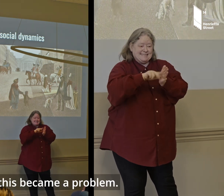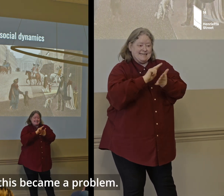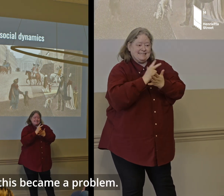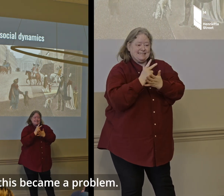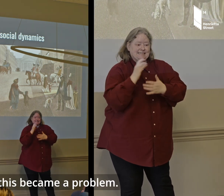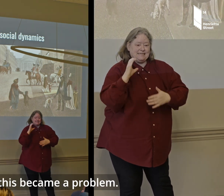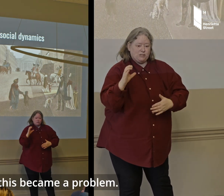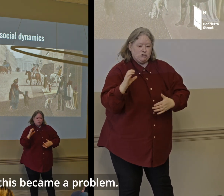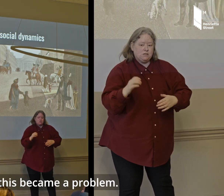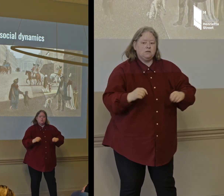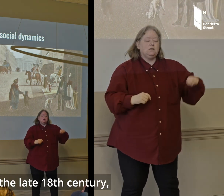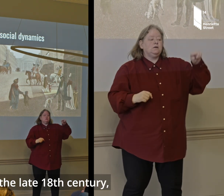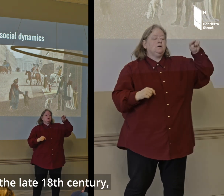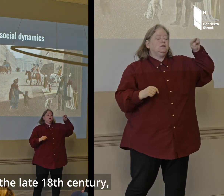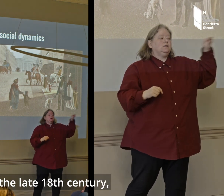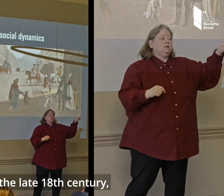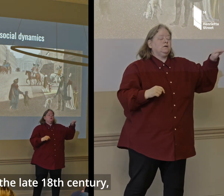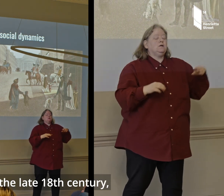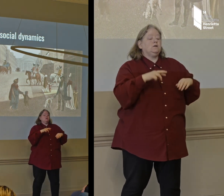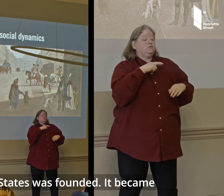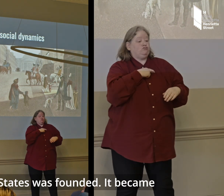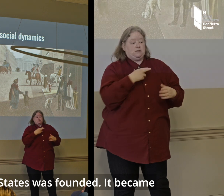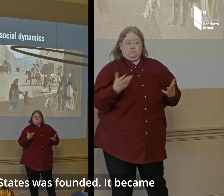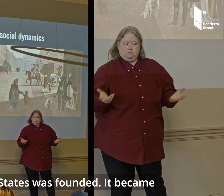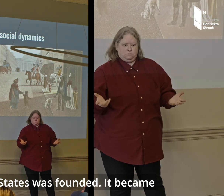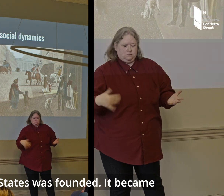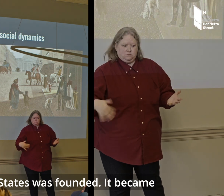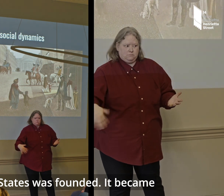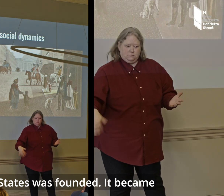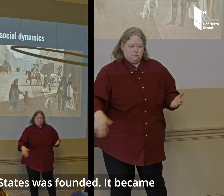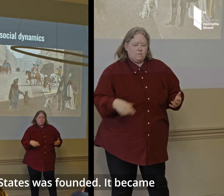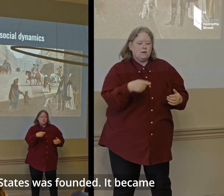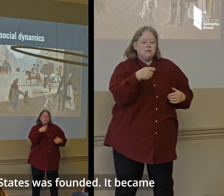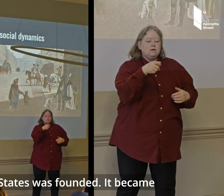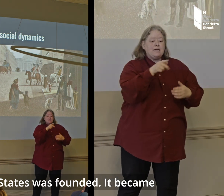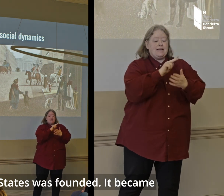But this became a problem. In the late 18th century,